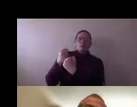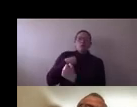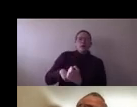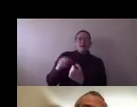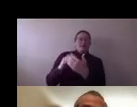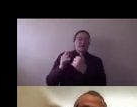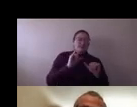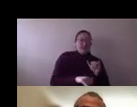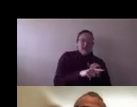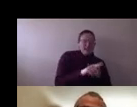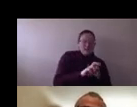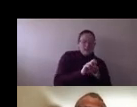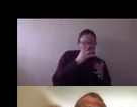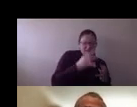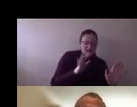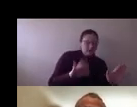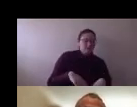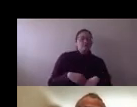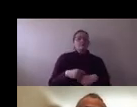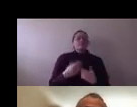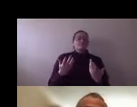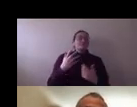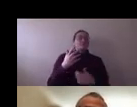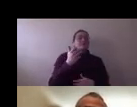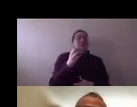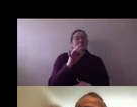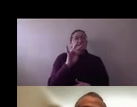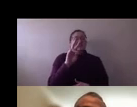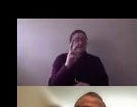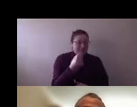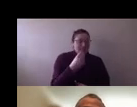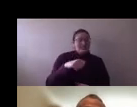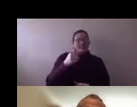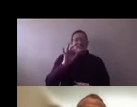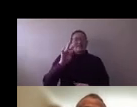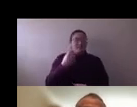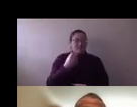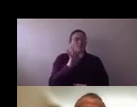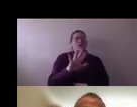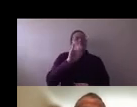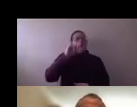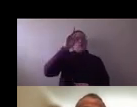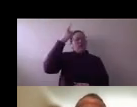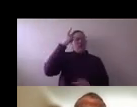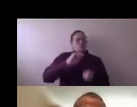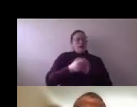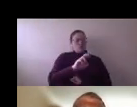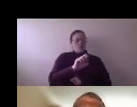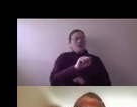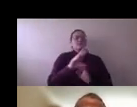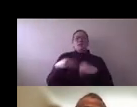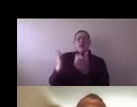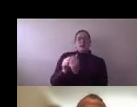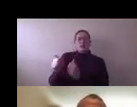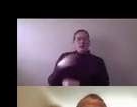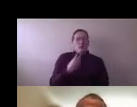So it's the 1960s, late 60s, 70s, I think the political change in the US gave them a voice. The civil rights struggle